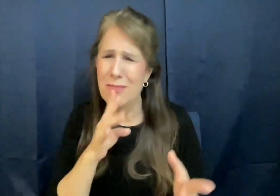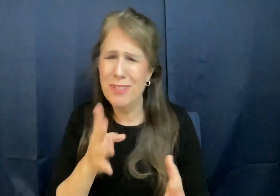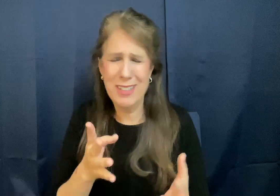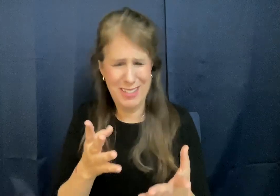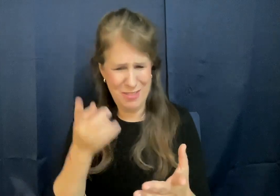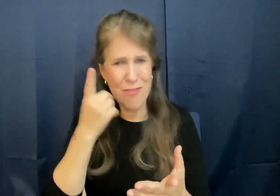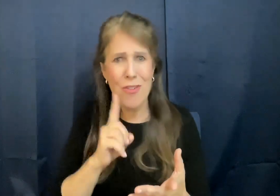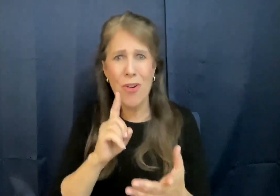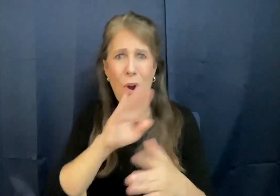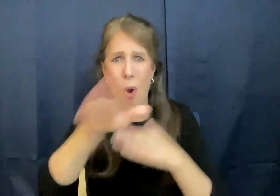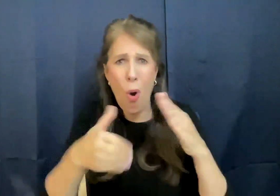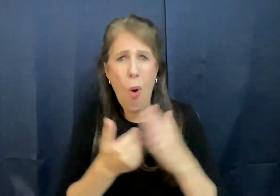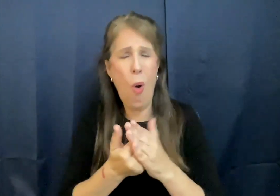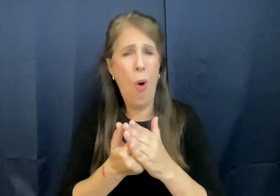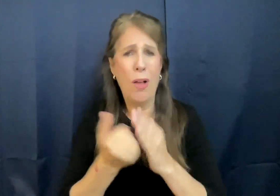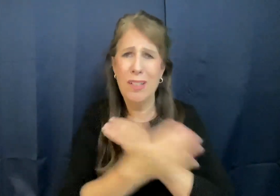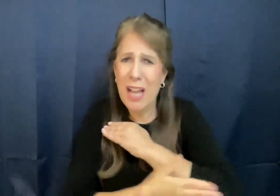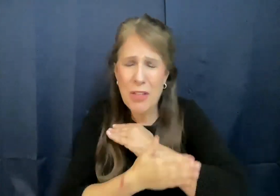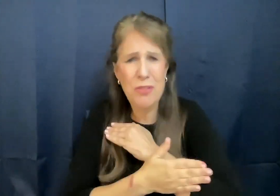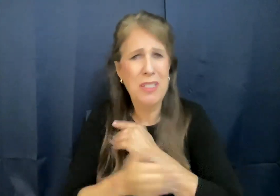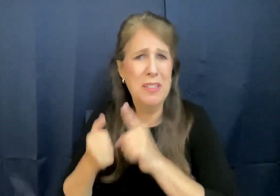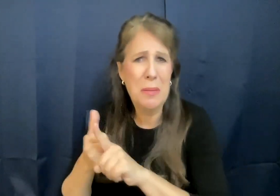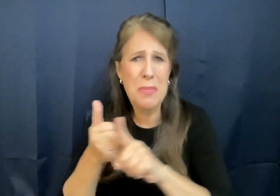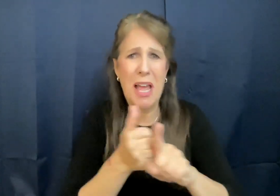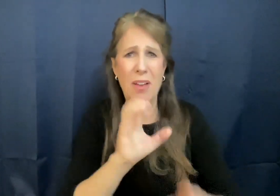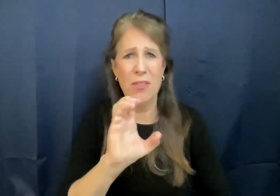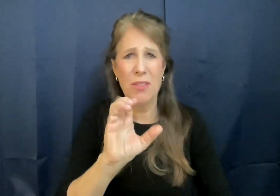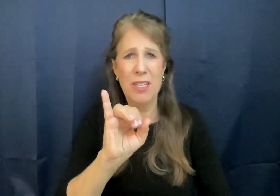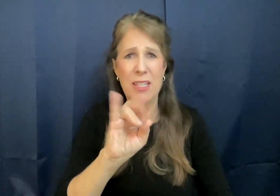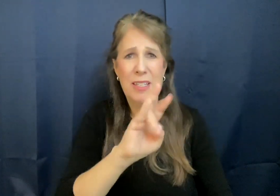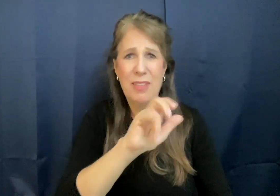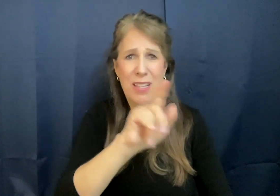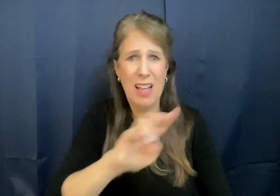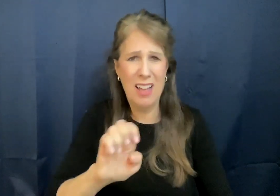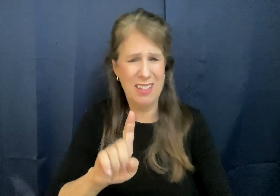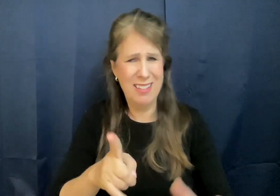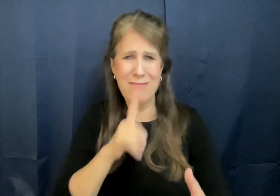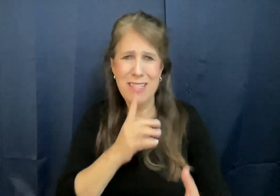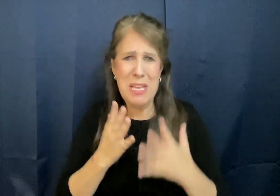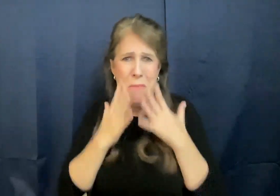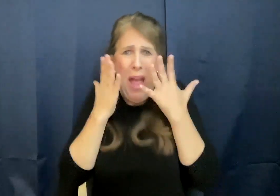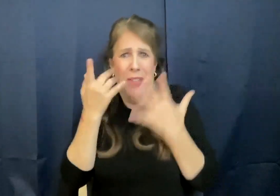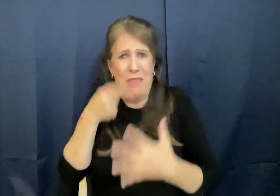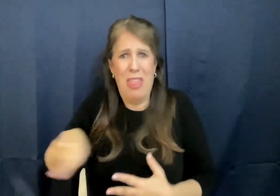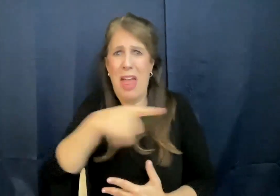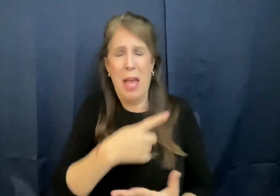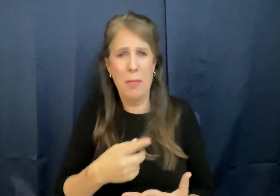civilized people and nations. Jews in America must be